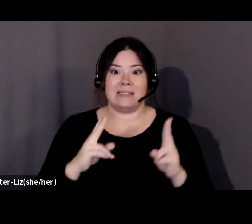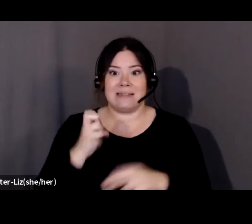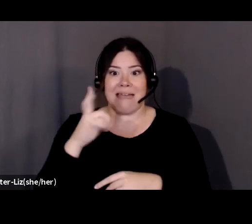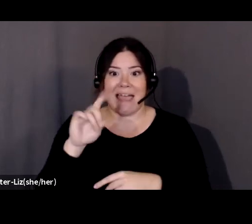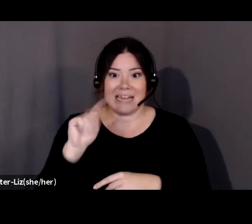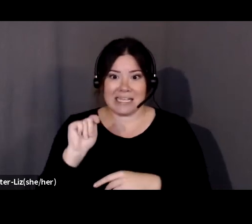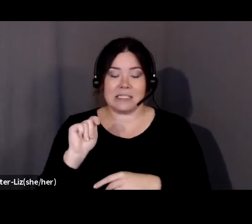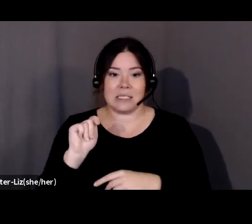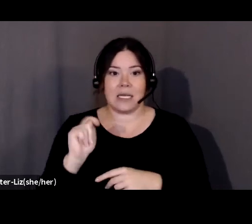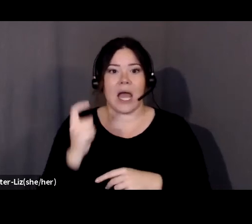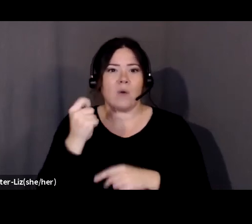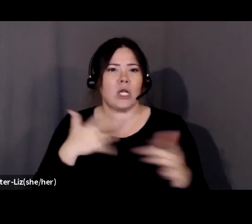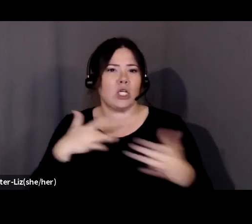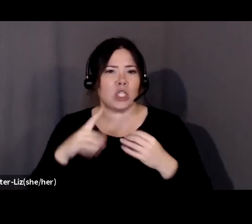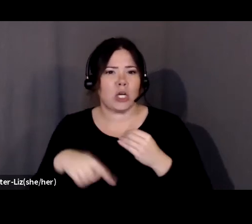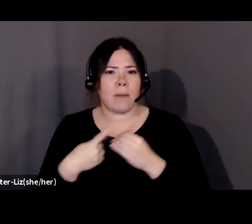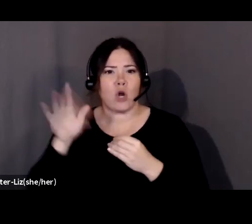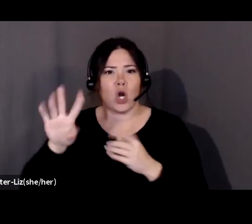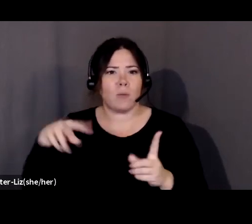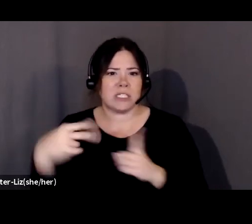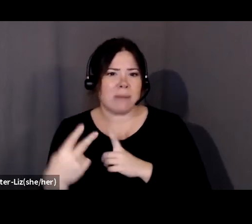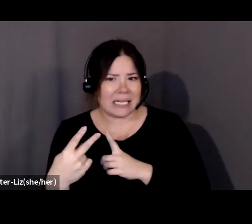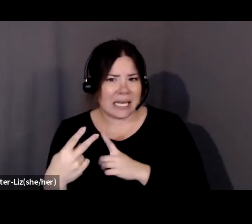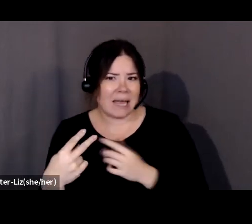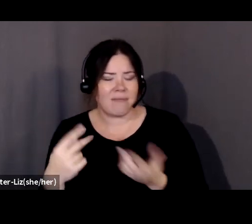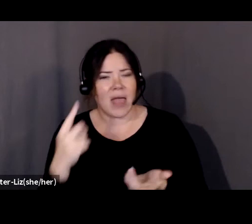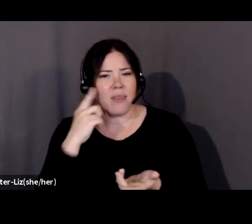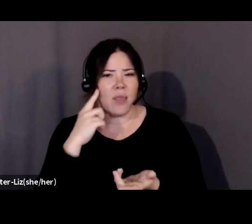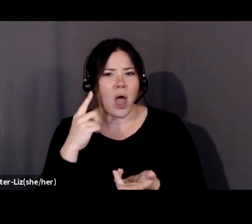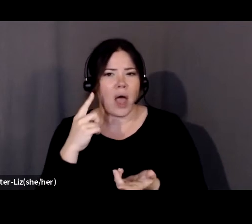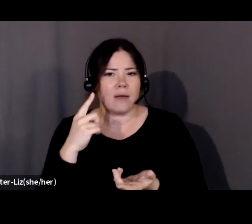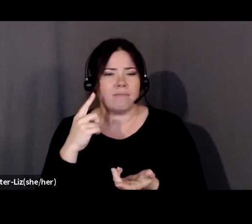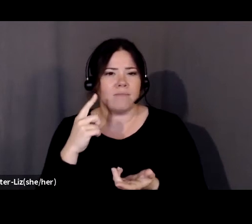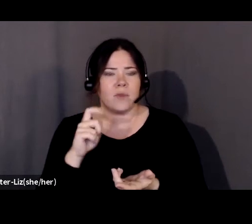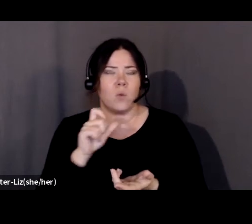her take on certain things that I felt wasn't very